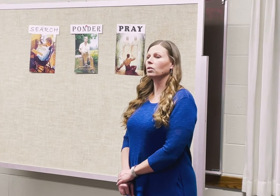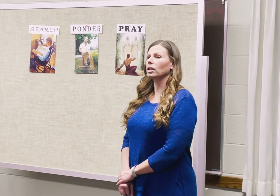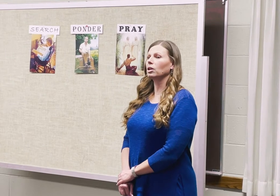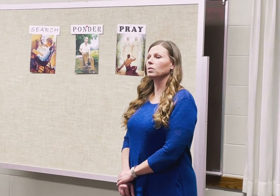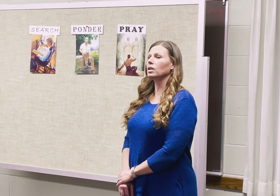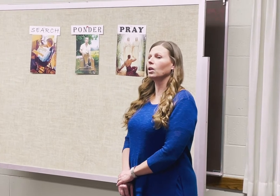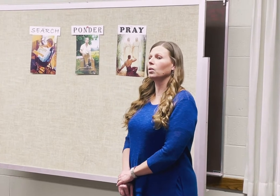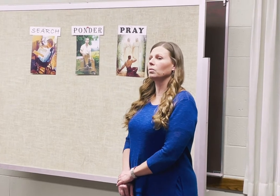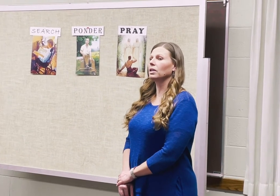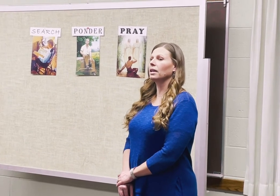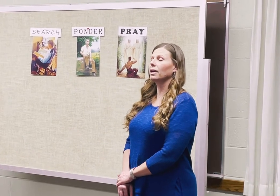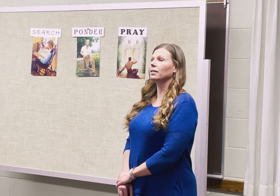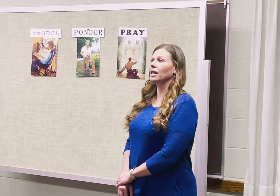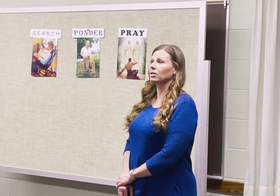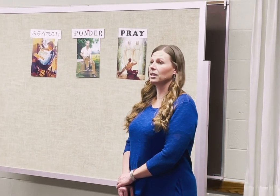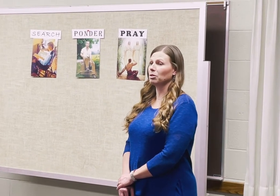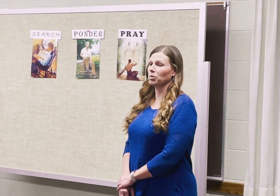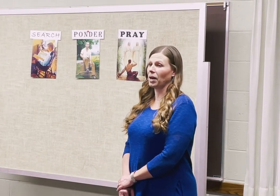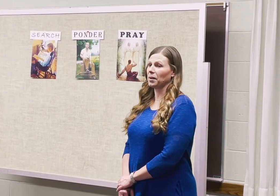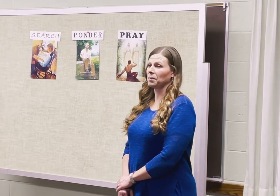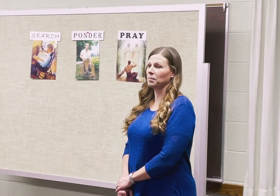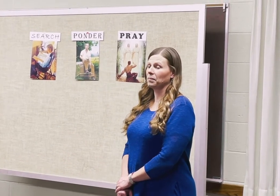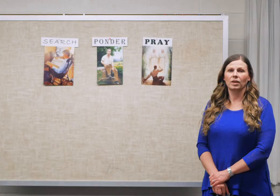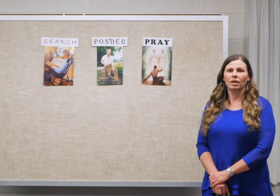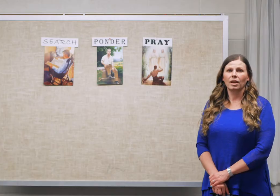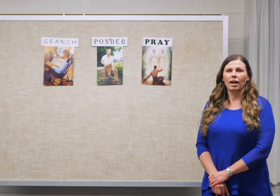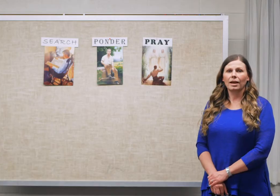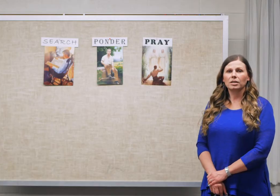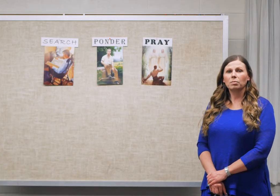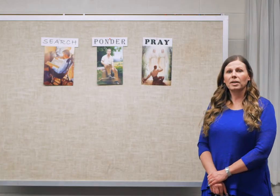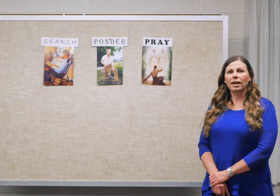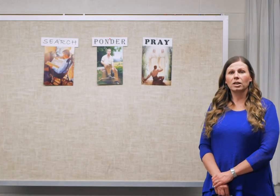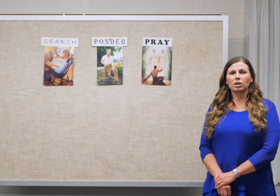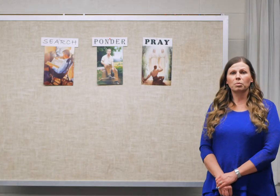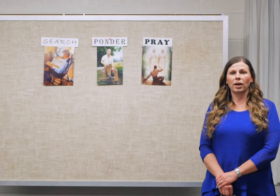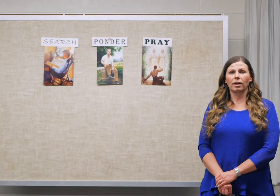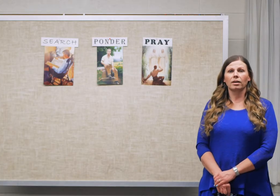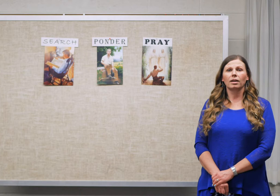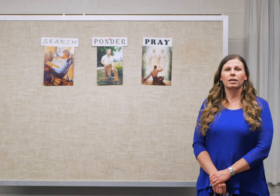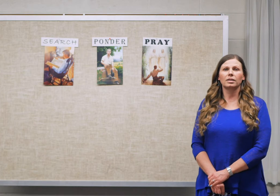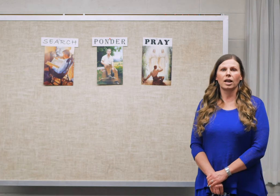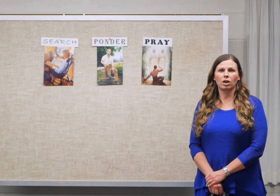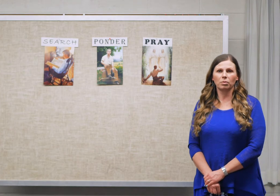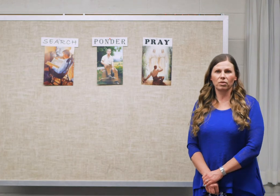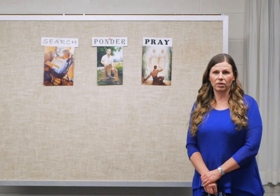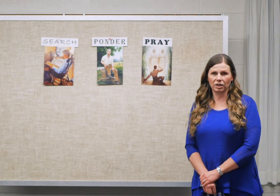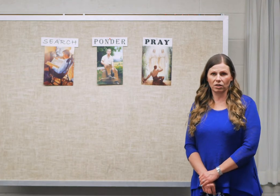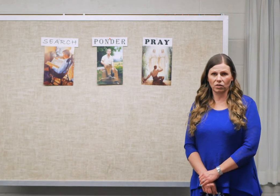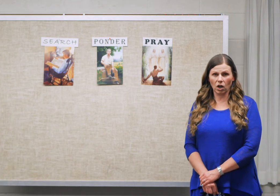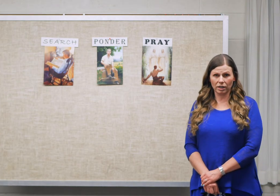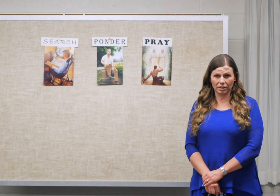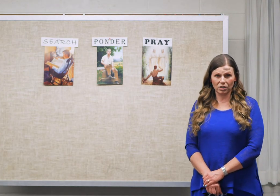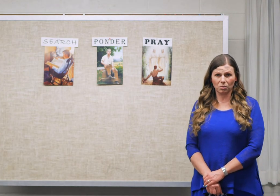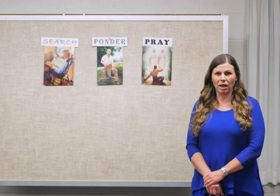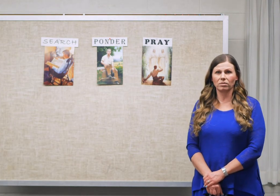he was alone, and knelt in prayer. As he began his prayer, a terrible feeling of darkness surrounded